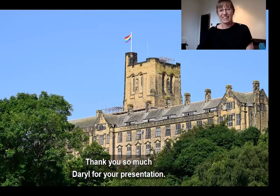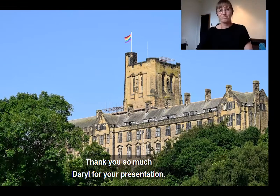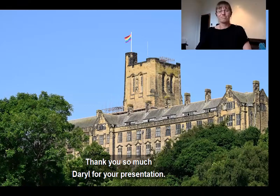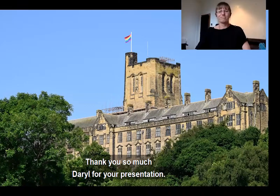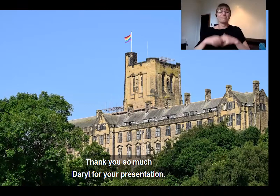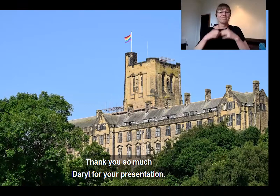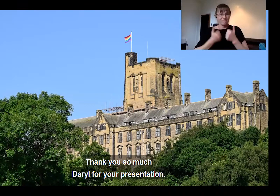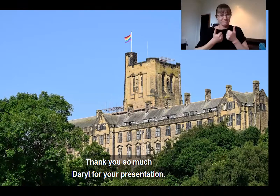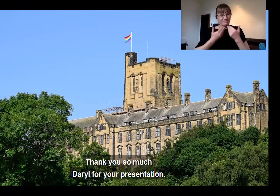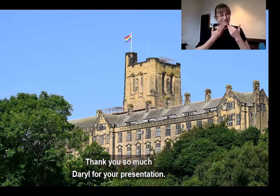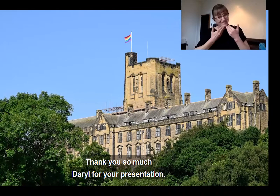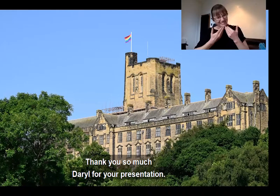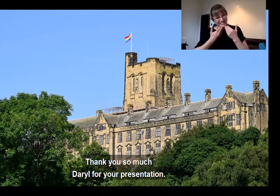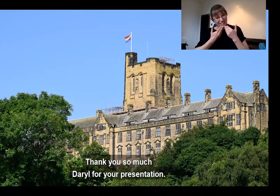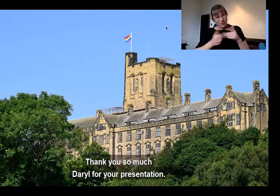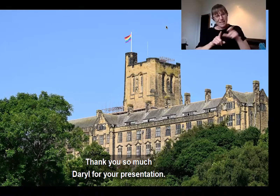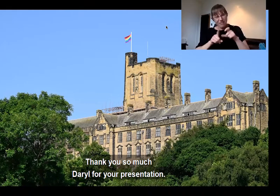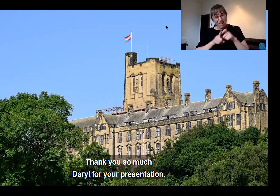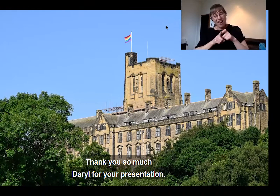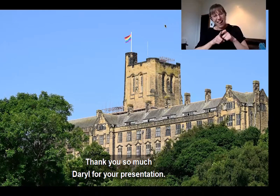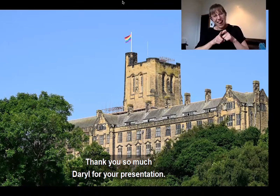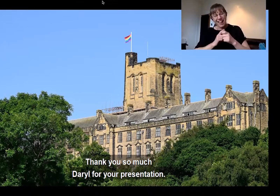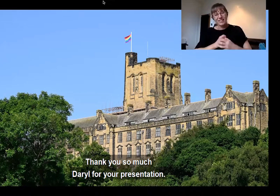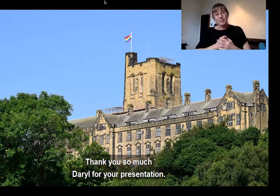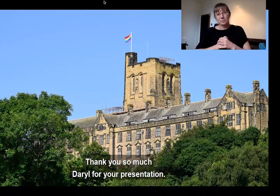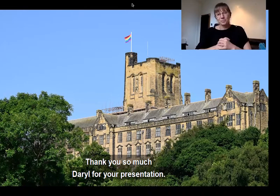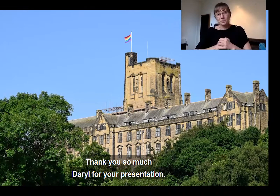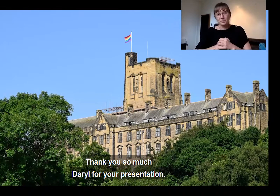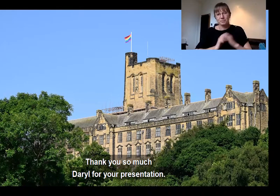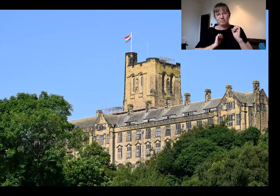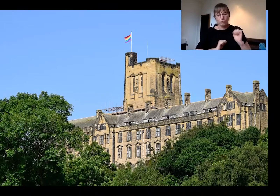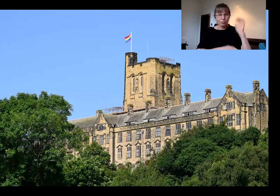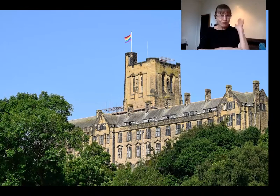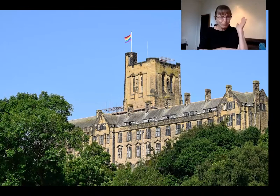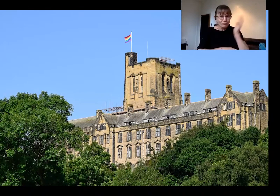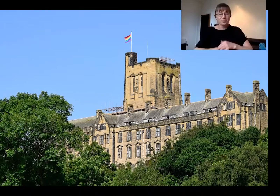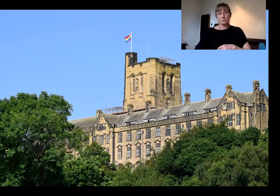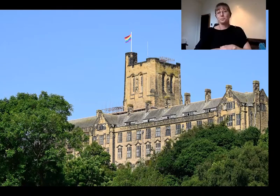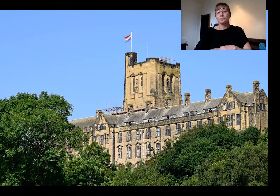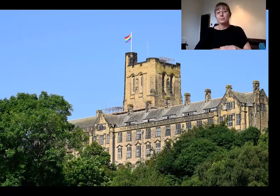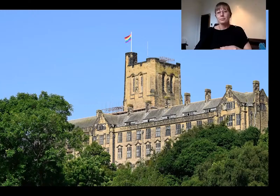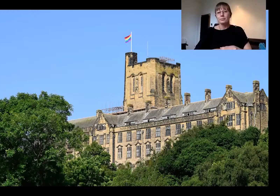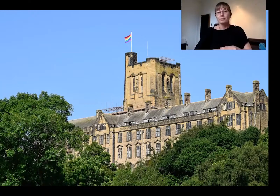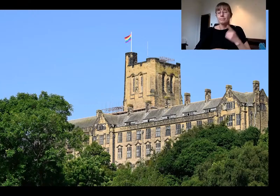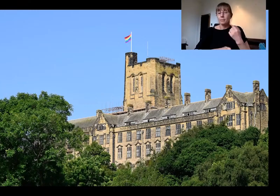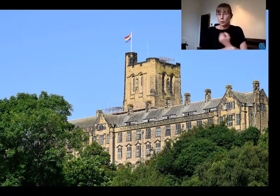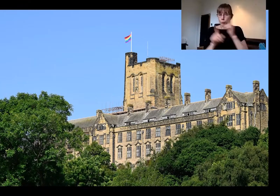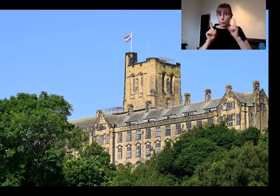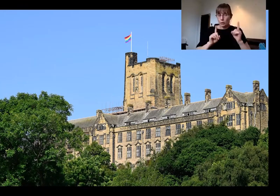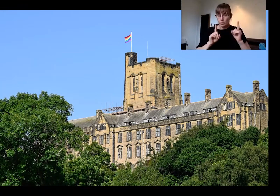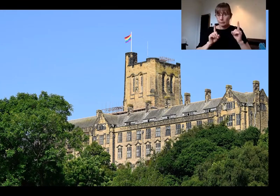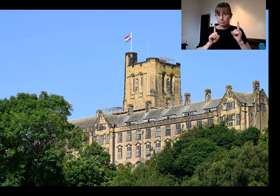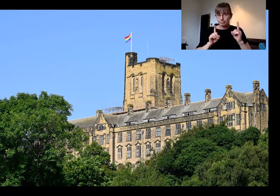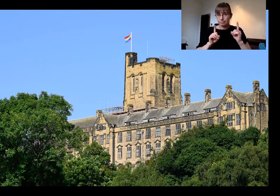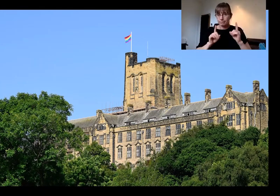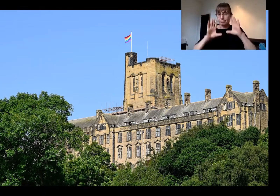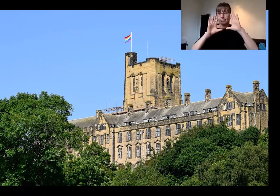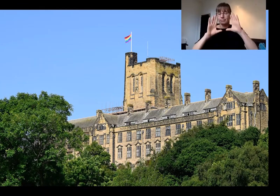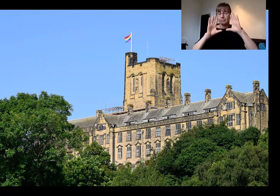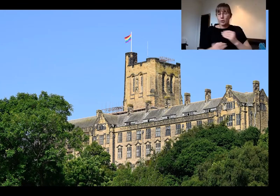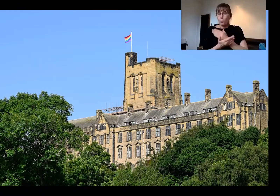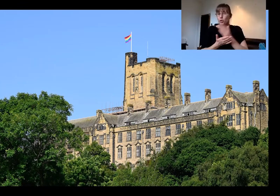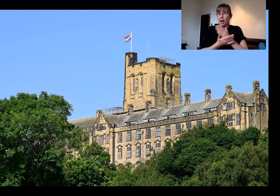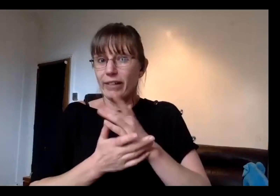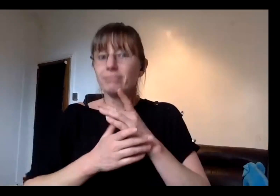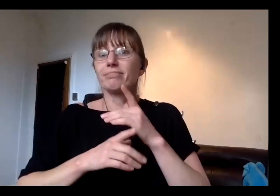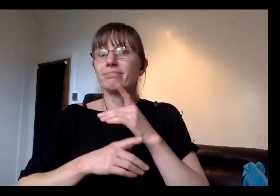So thank you so much, Daryl, for your presentation. What I'm going to do now is I'll stop sharing your